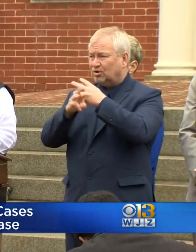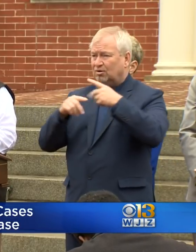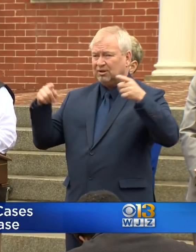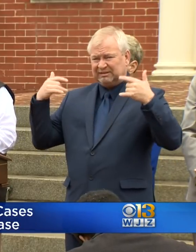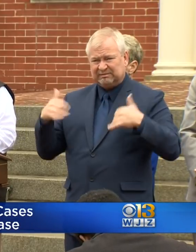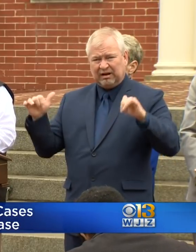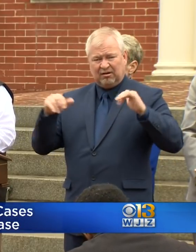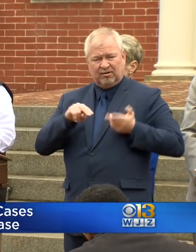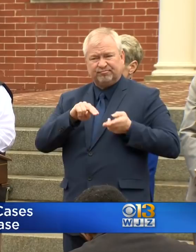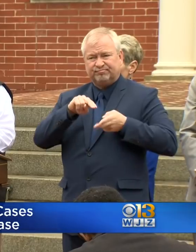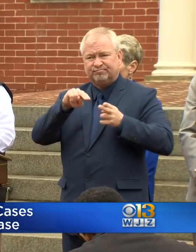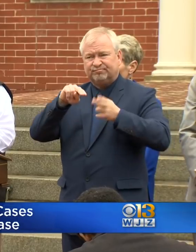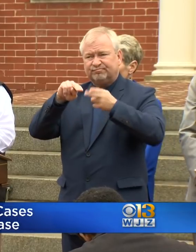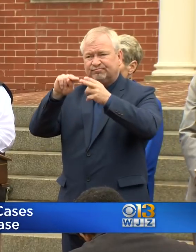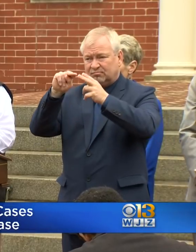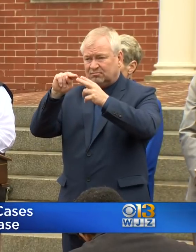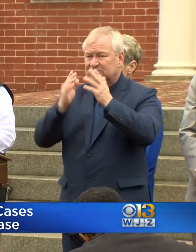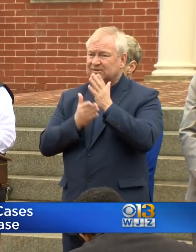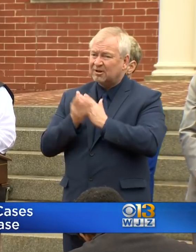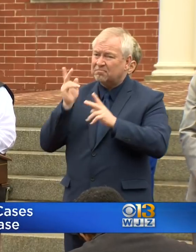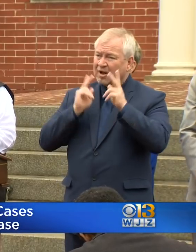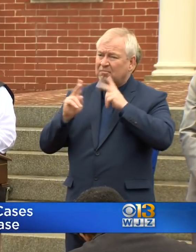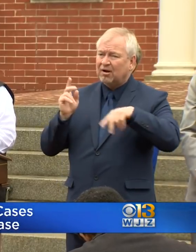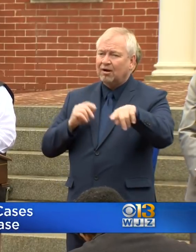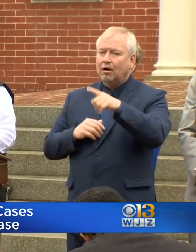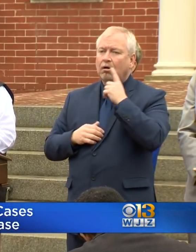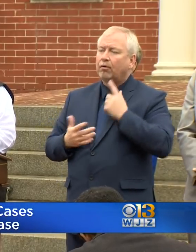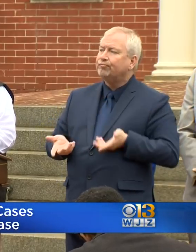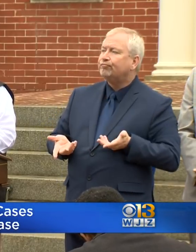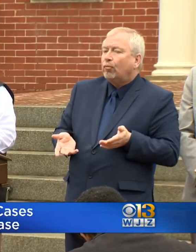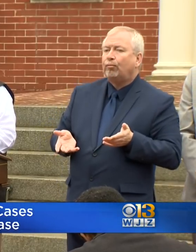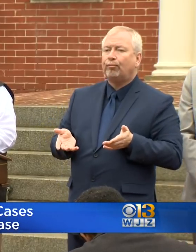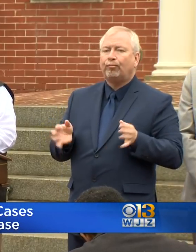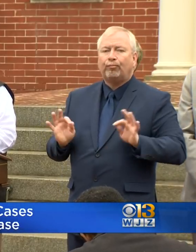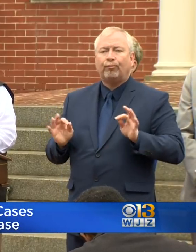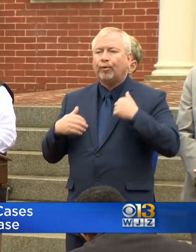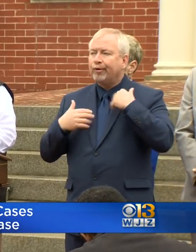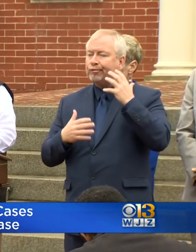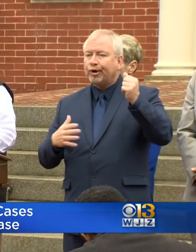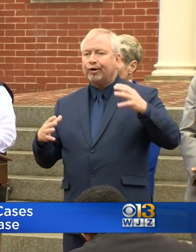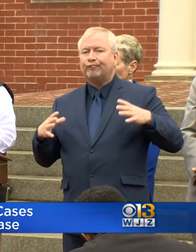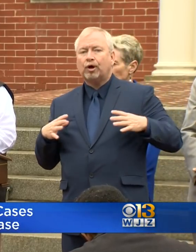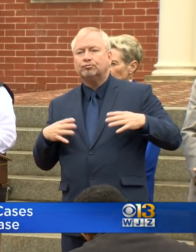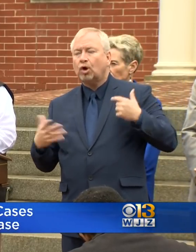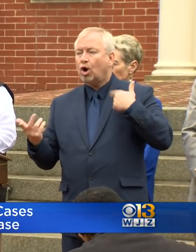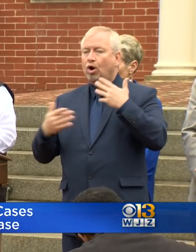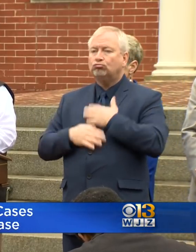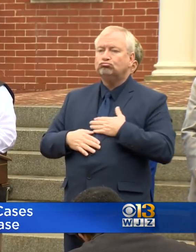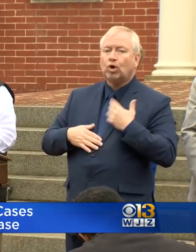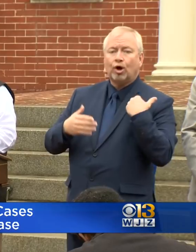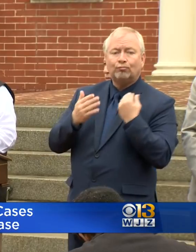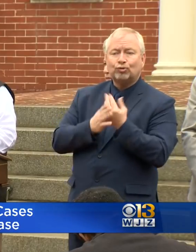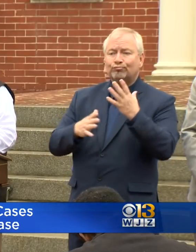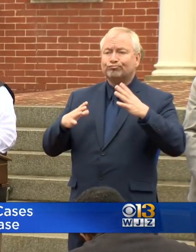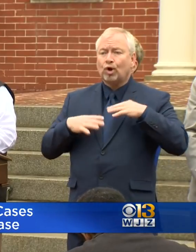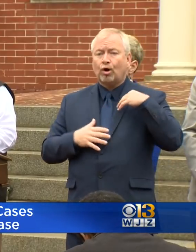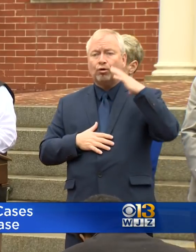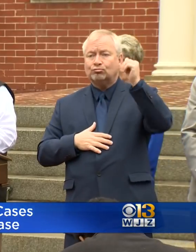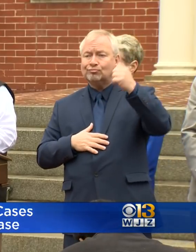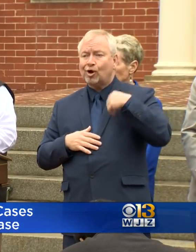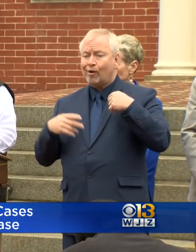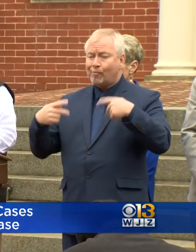some people are treating this like a vacation or a spring break with parties